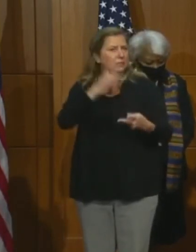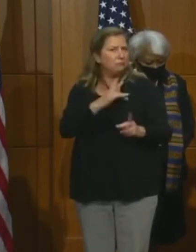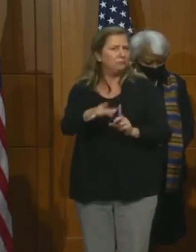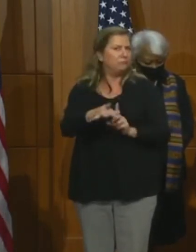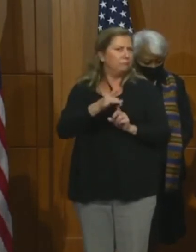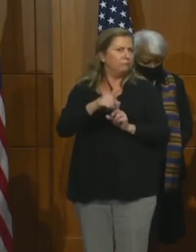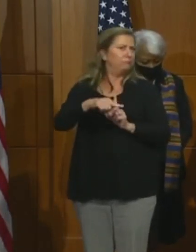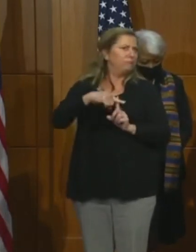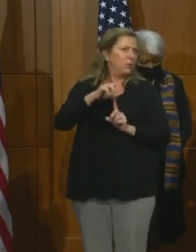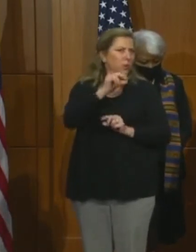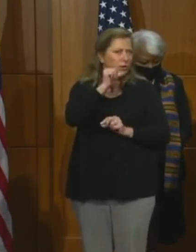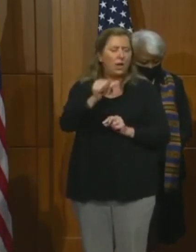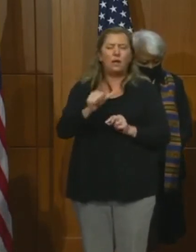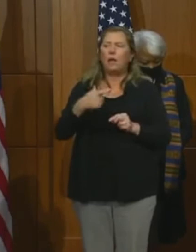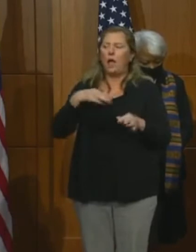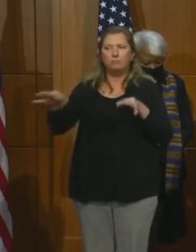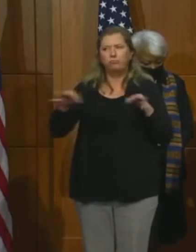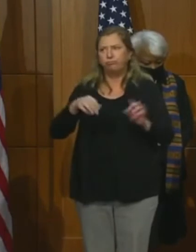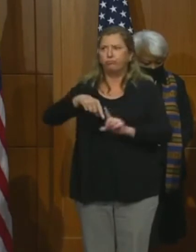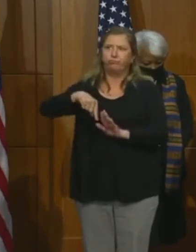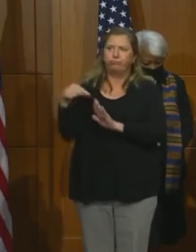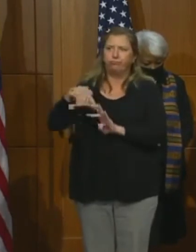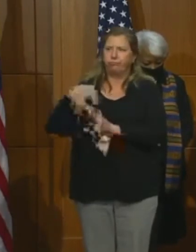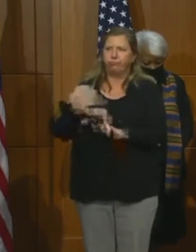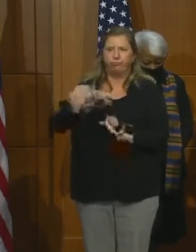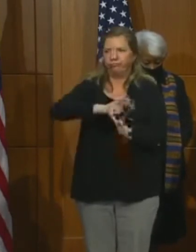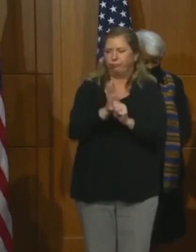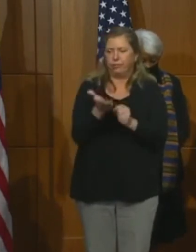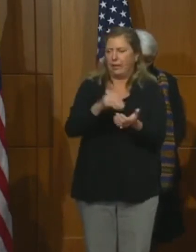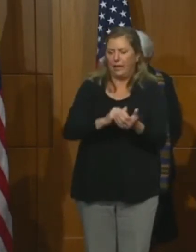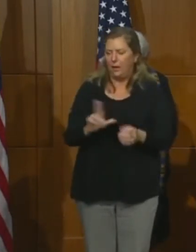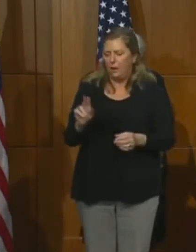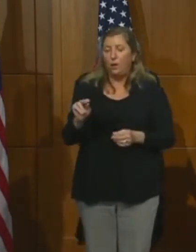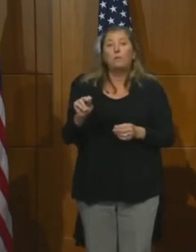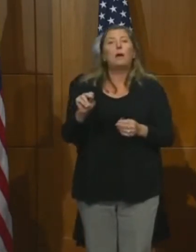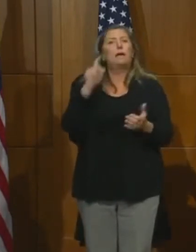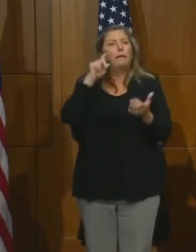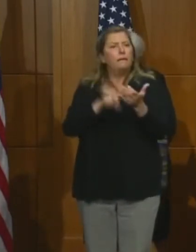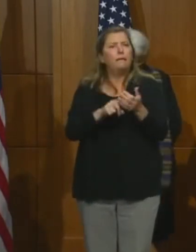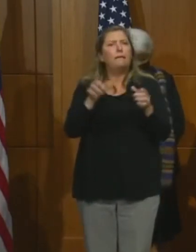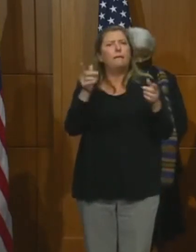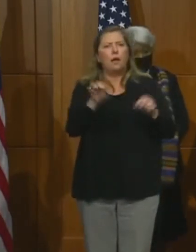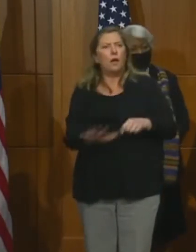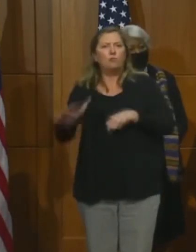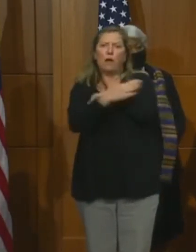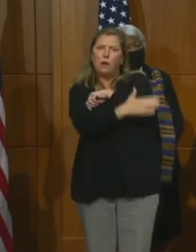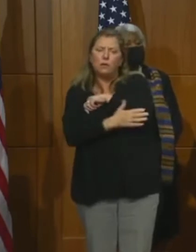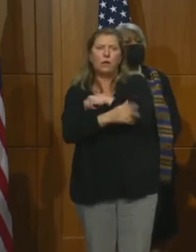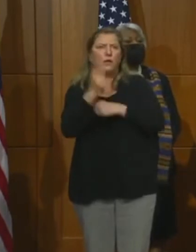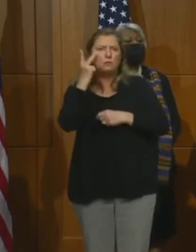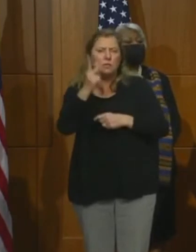to get into a thorough detail of COVID-19 again, but we are seeing what is happening across this country with